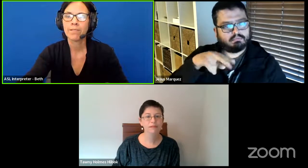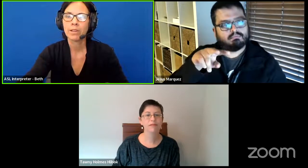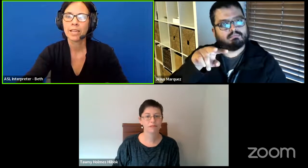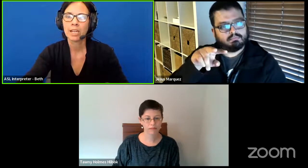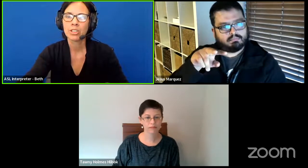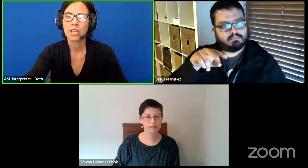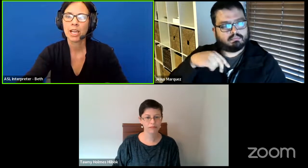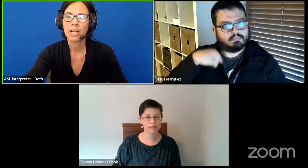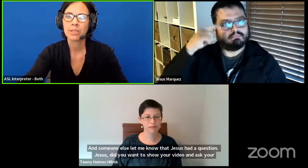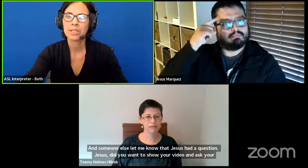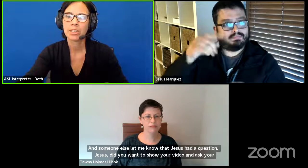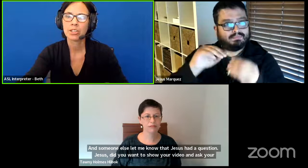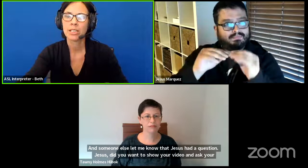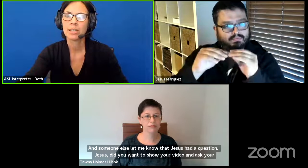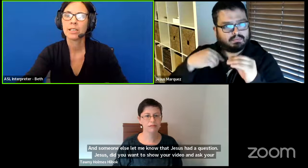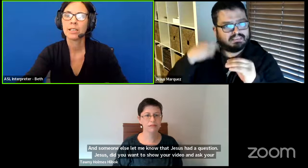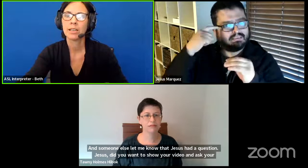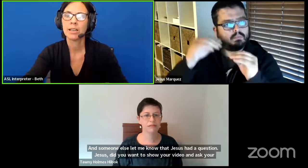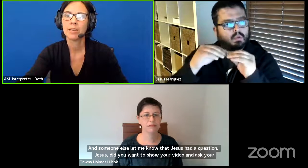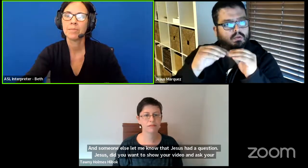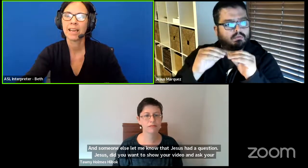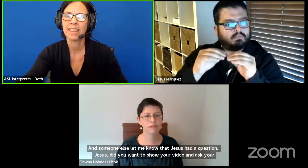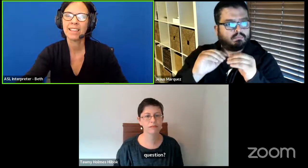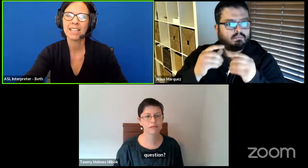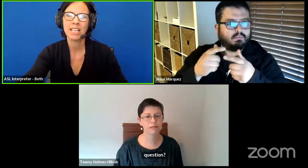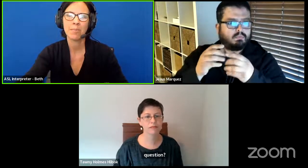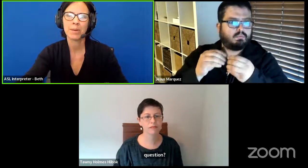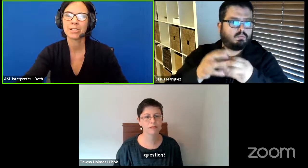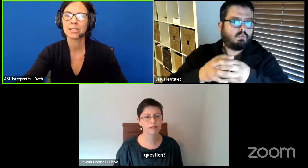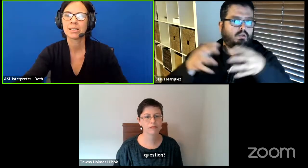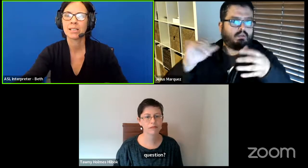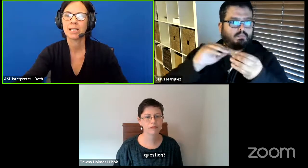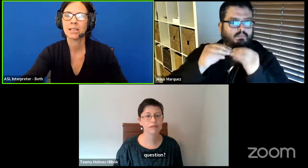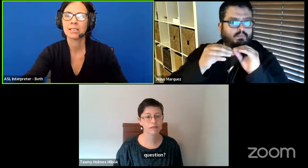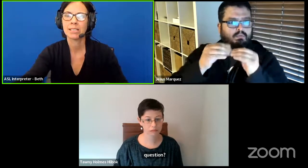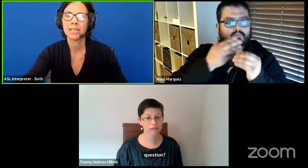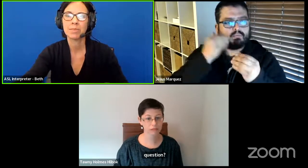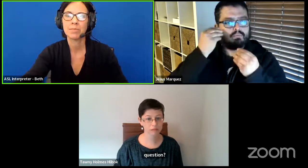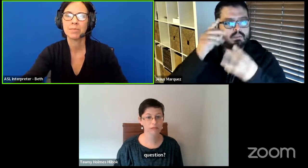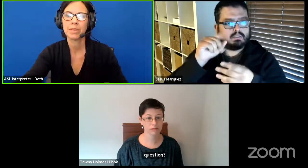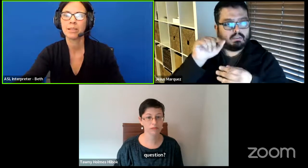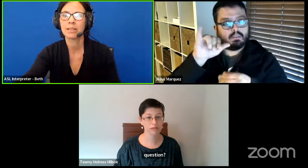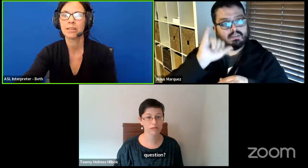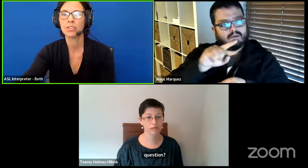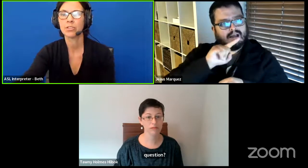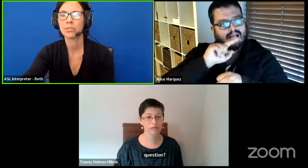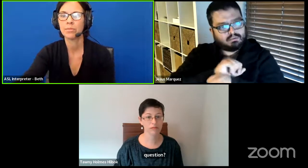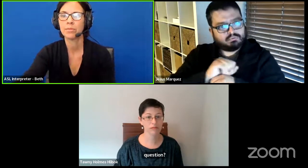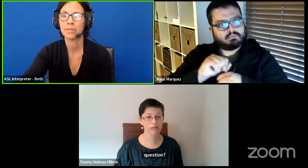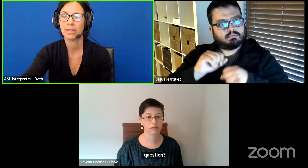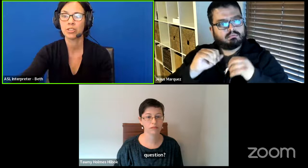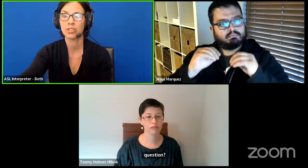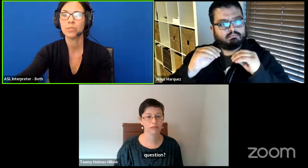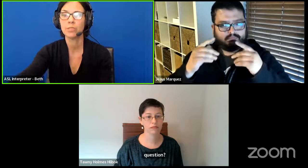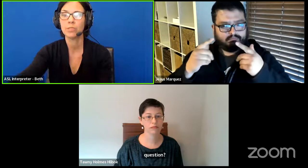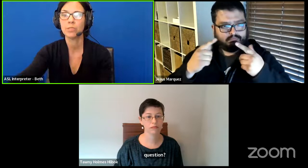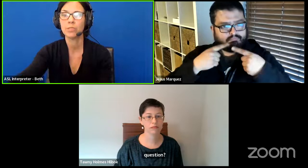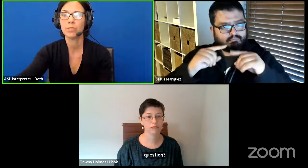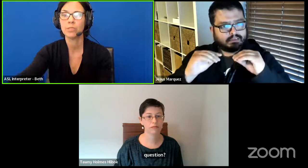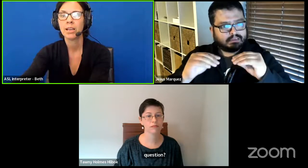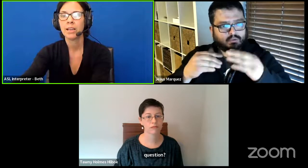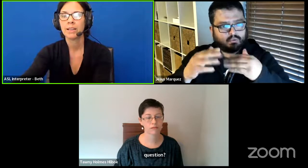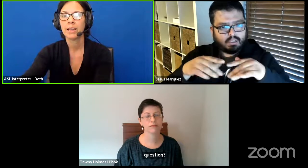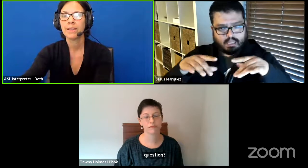Okay, for language acquisition, I think the numbers seem to be, they should be